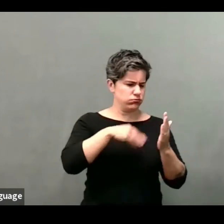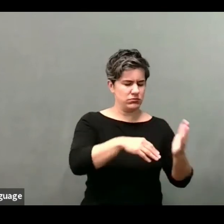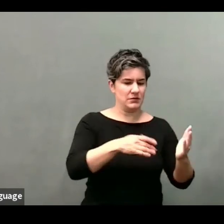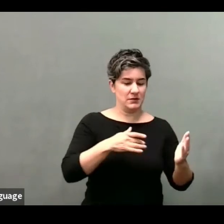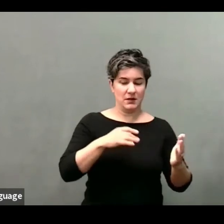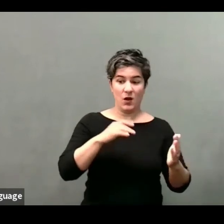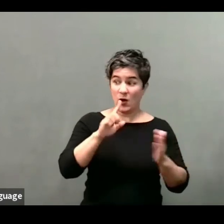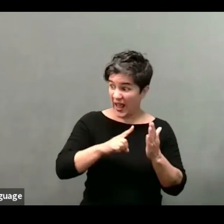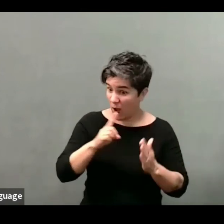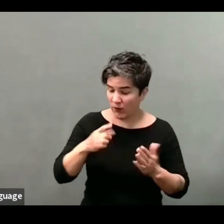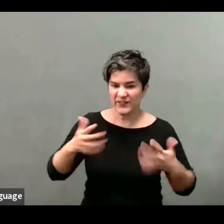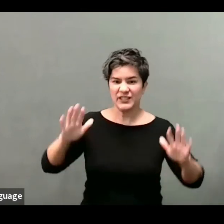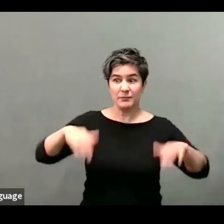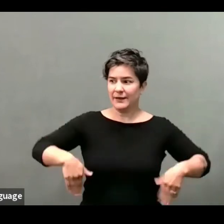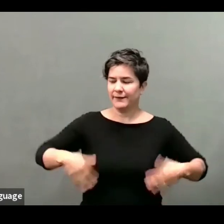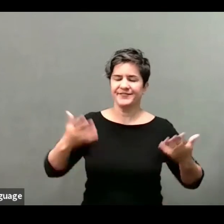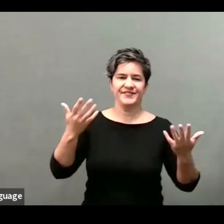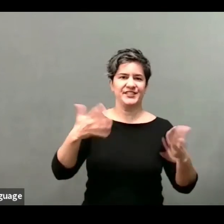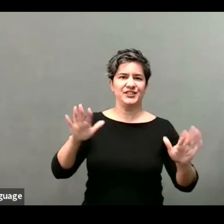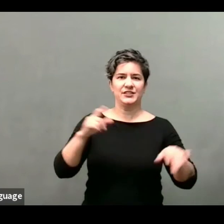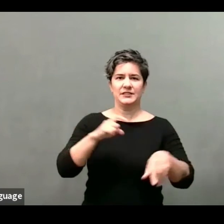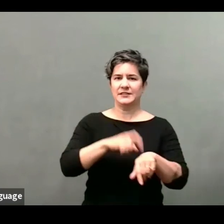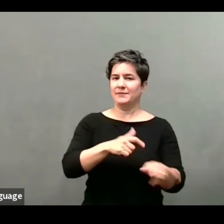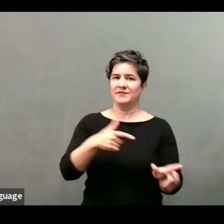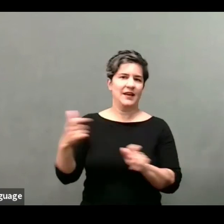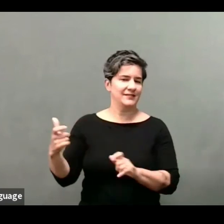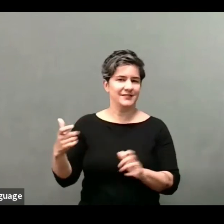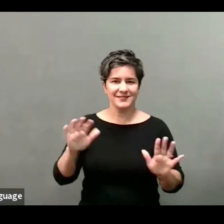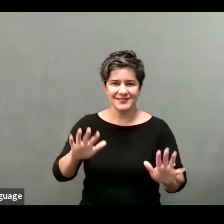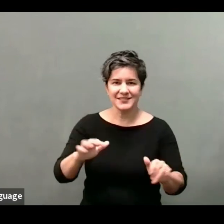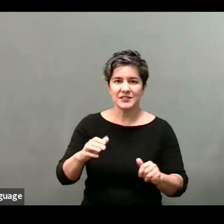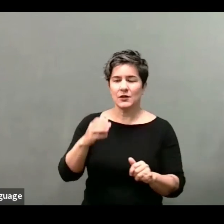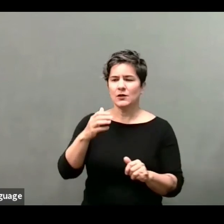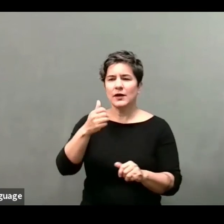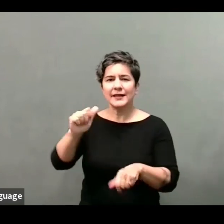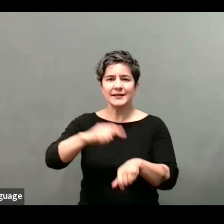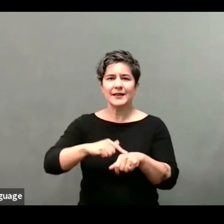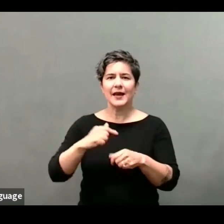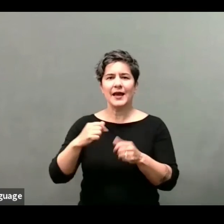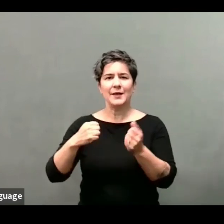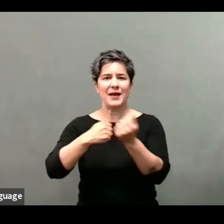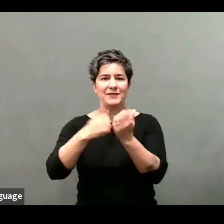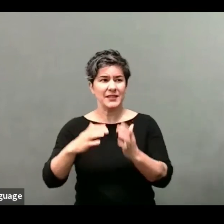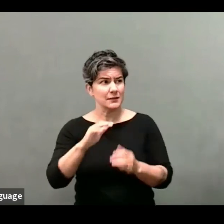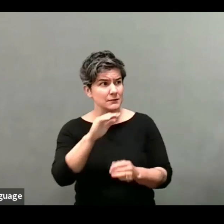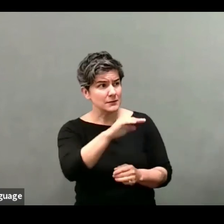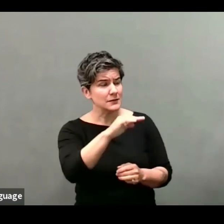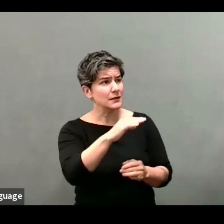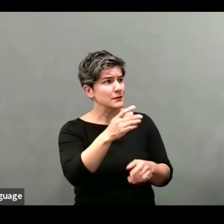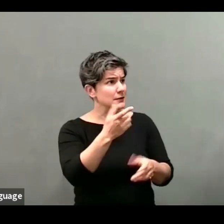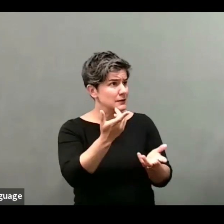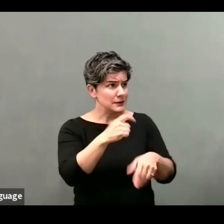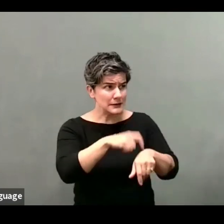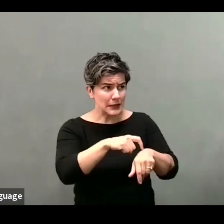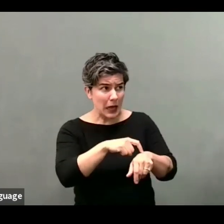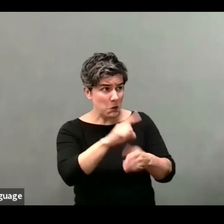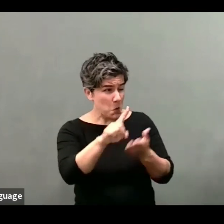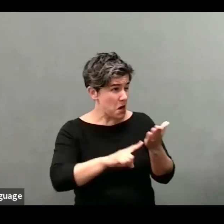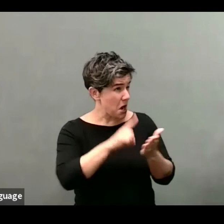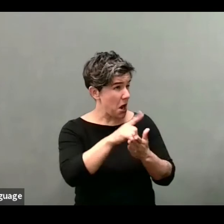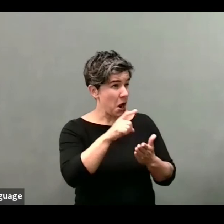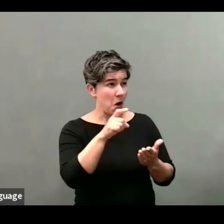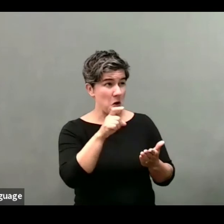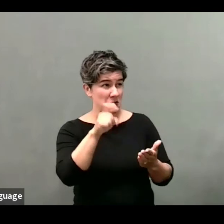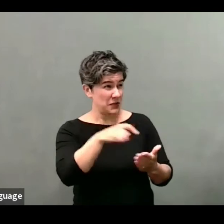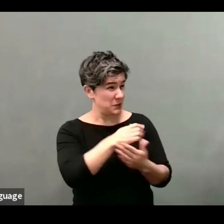blink of an eye. And so, every time an advocate mentioned like, hey, some time has passed, like, do you maybe need a break? Or